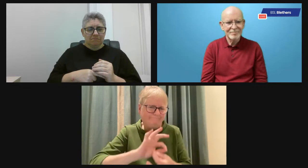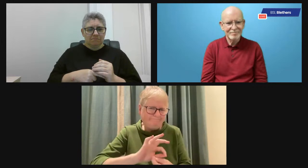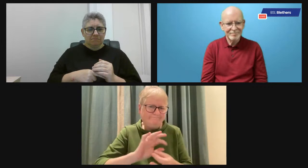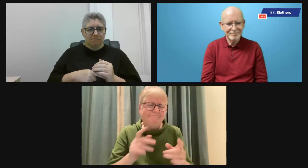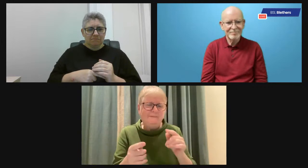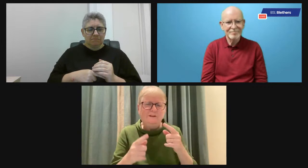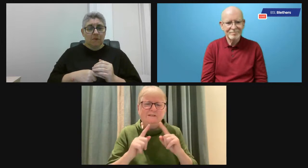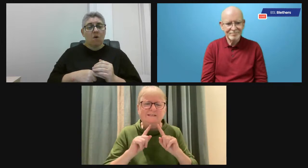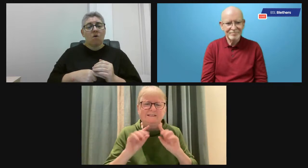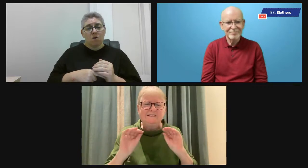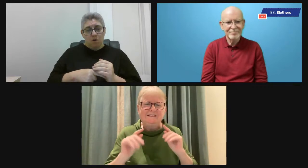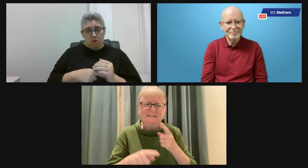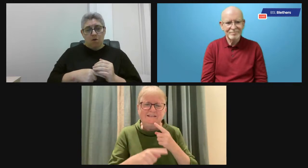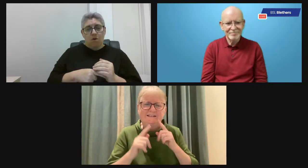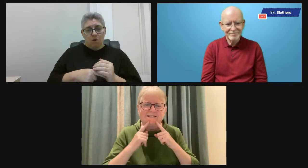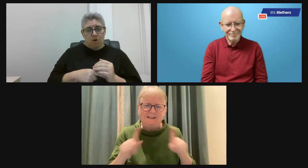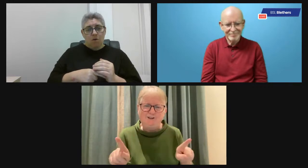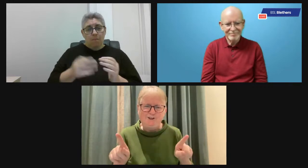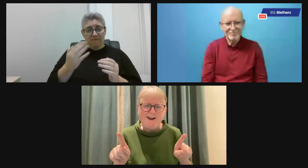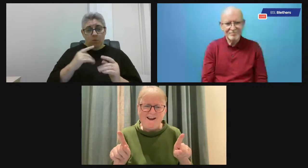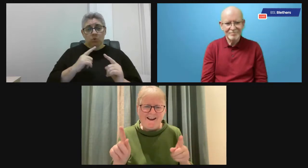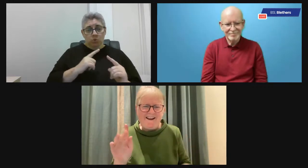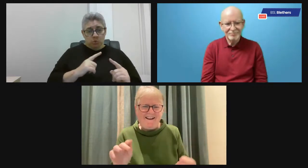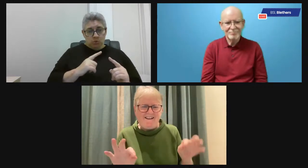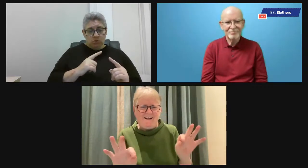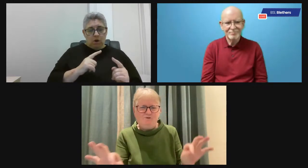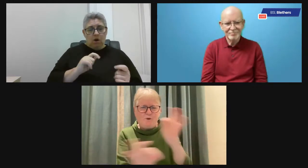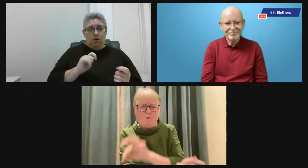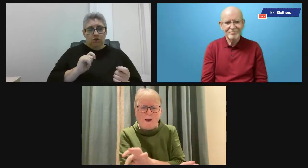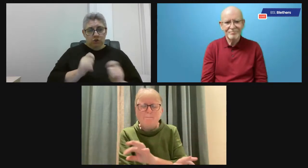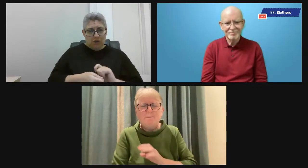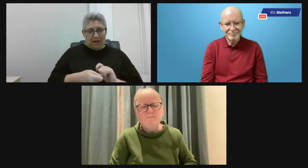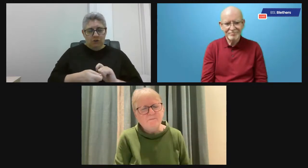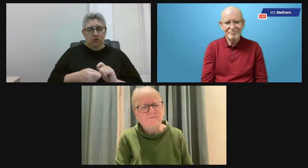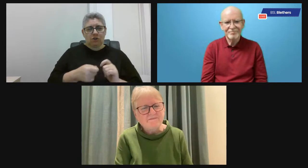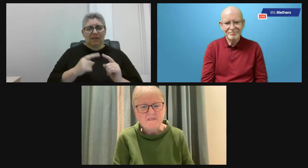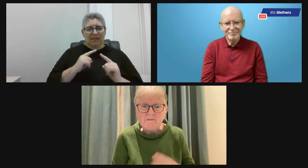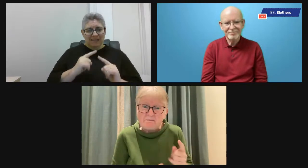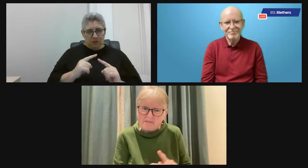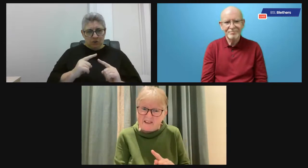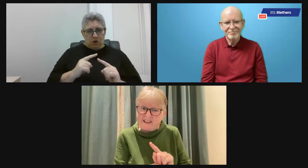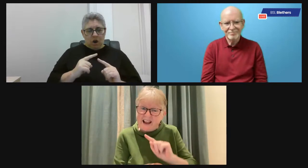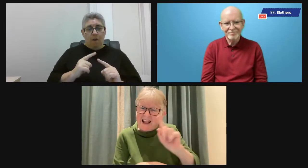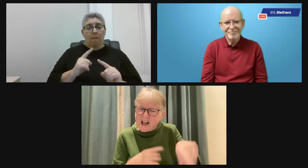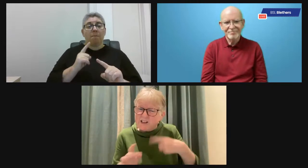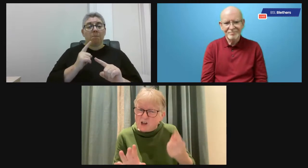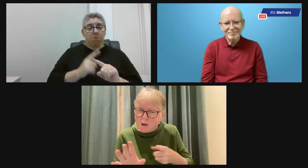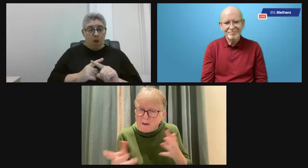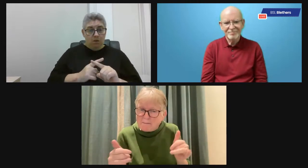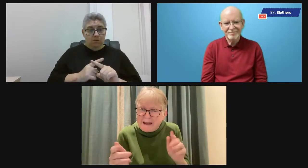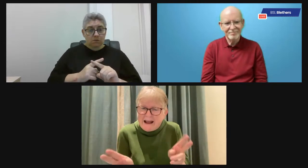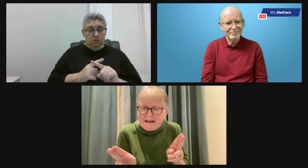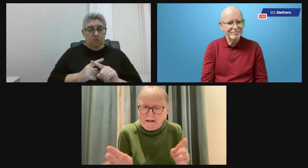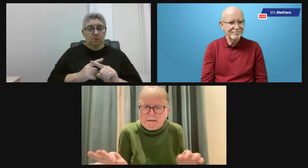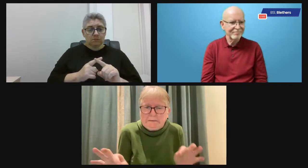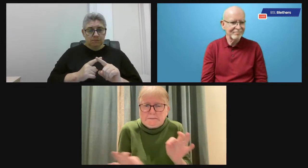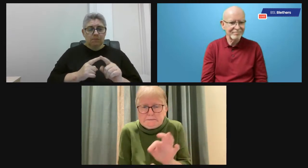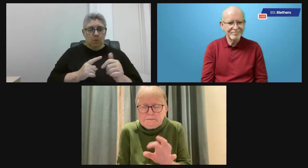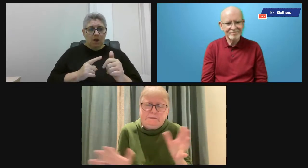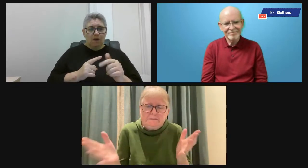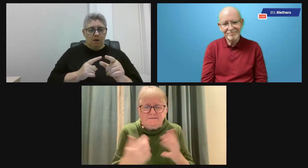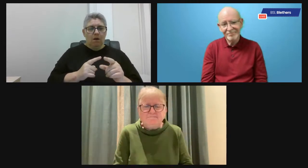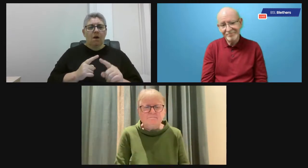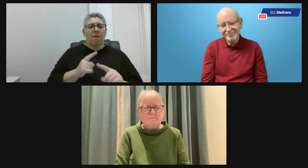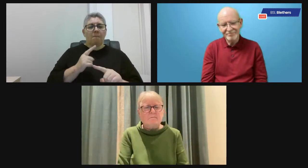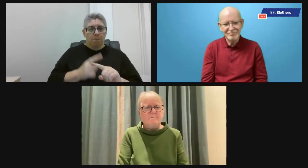2014, the tutors become teachers, Association of British Sign Language Teachers and Assessors.